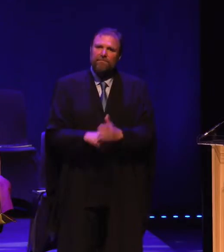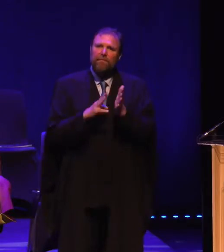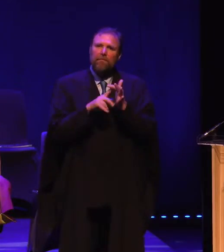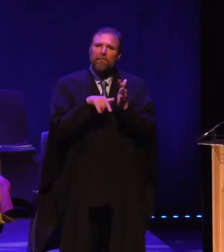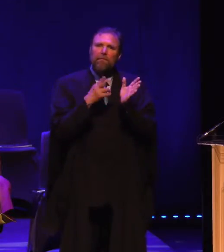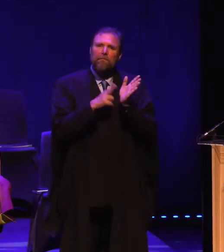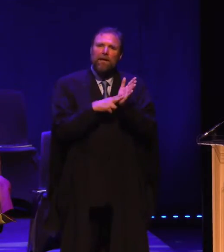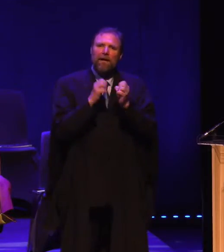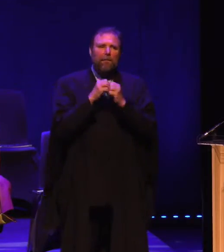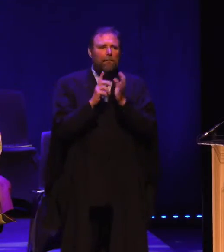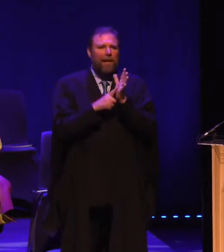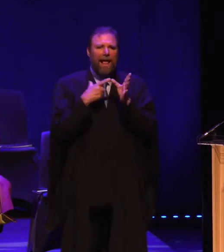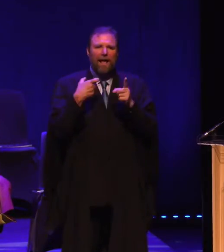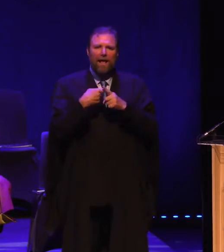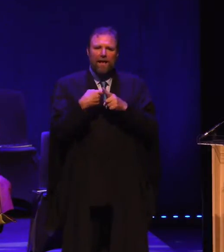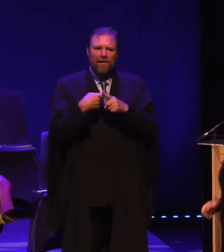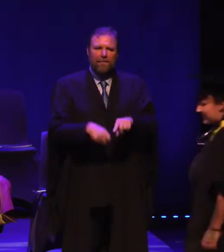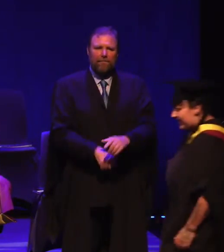Megan Black.